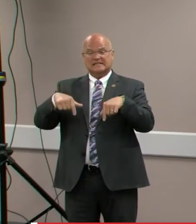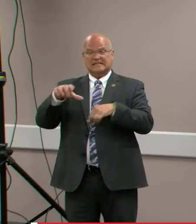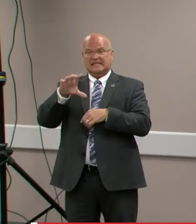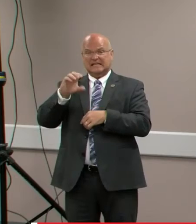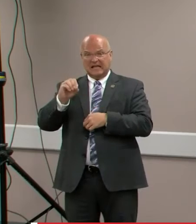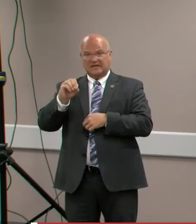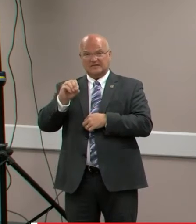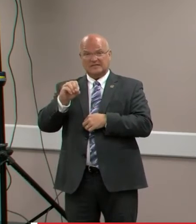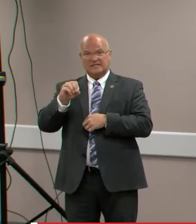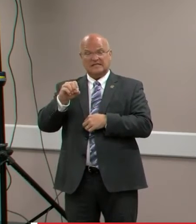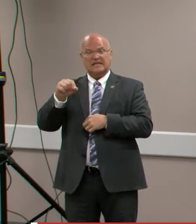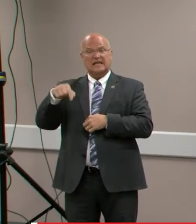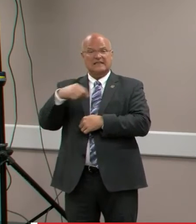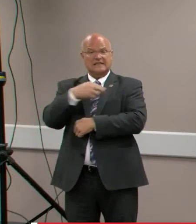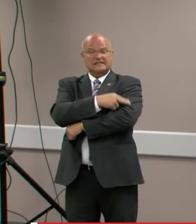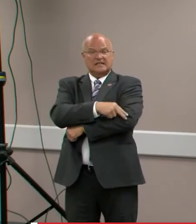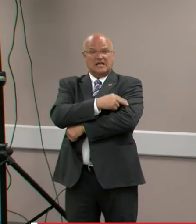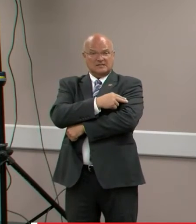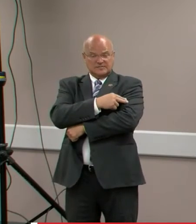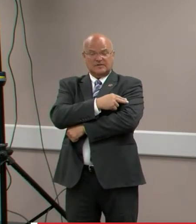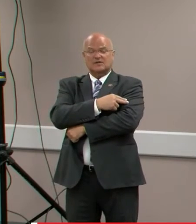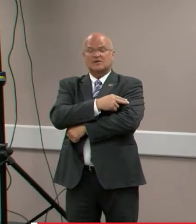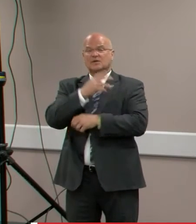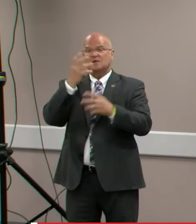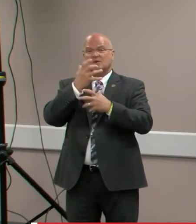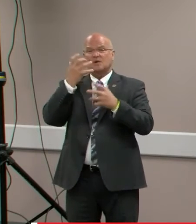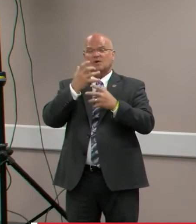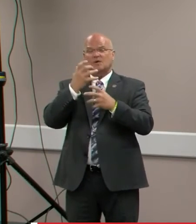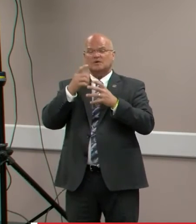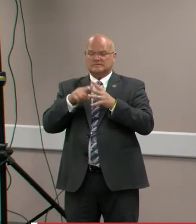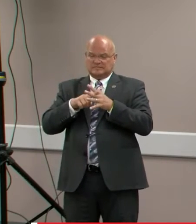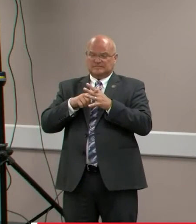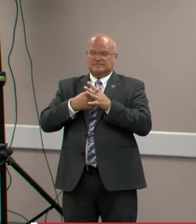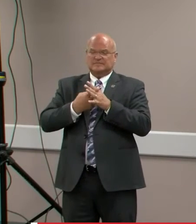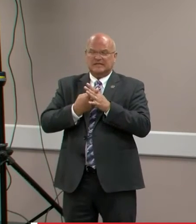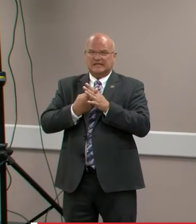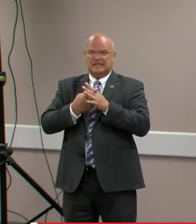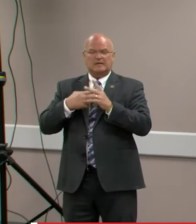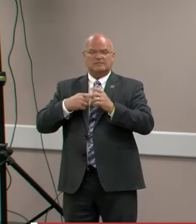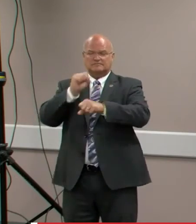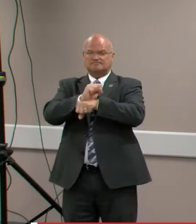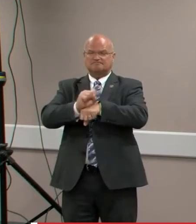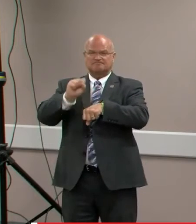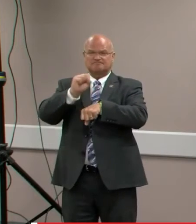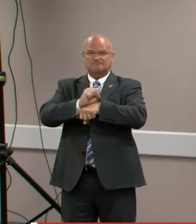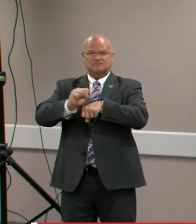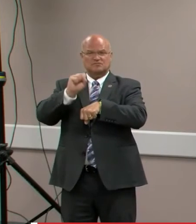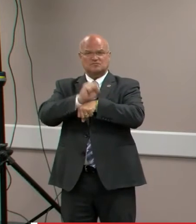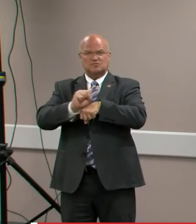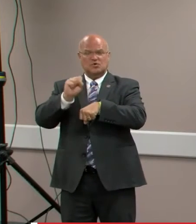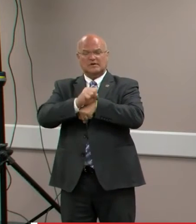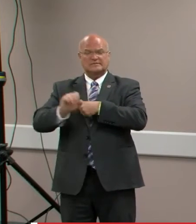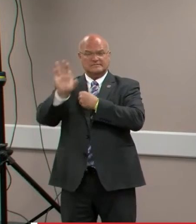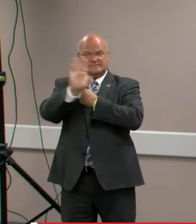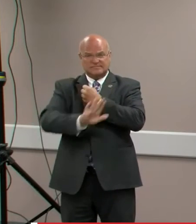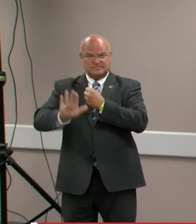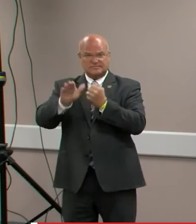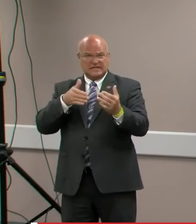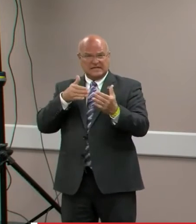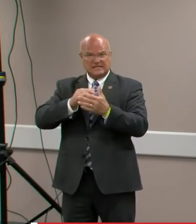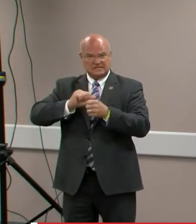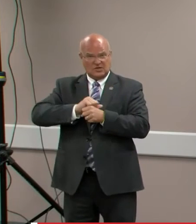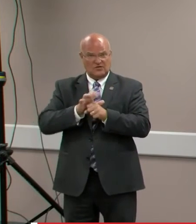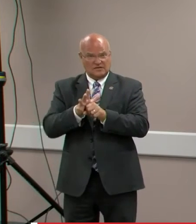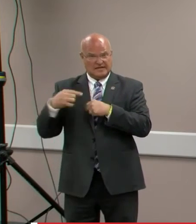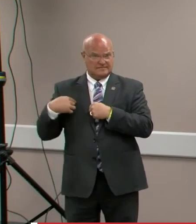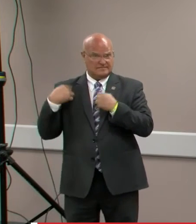county and this hospital have been the tip of the spear. They've been on the front lines in our battle against